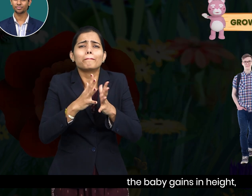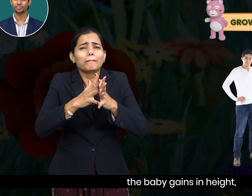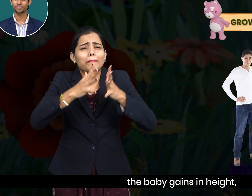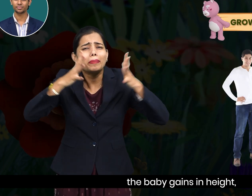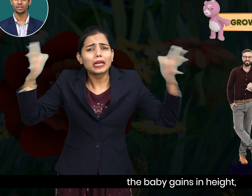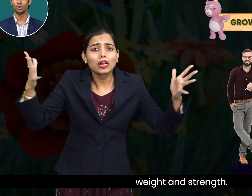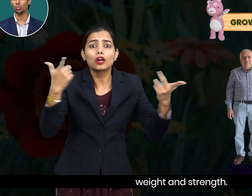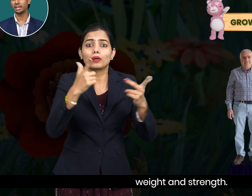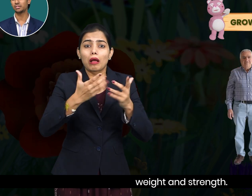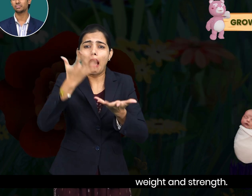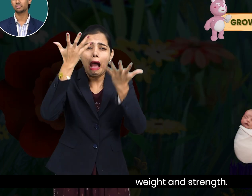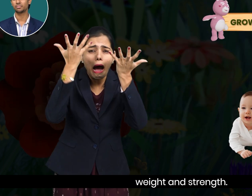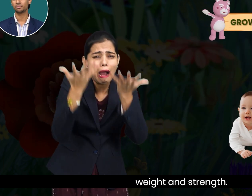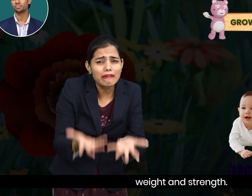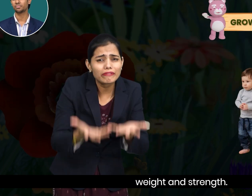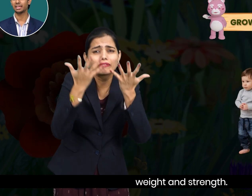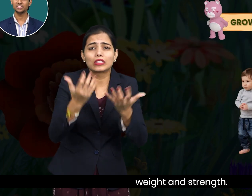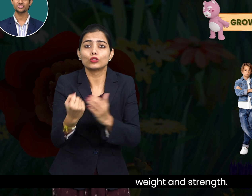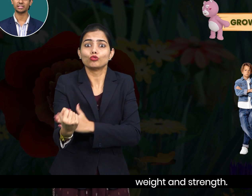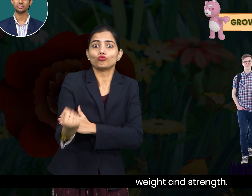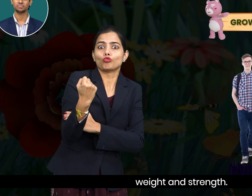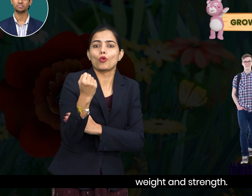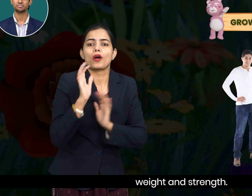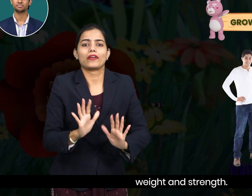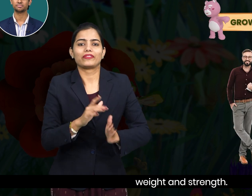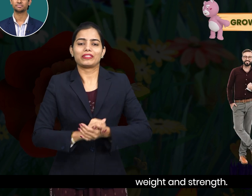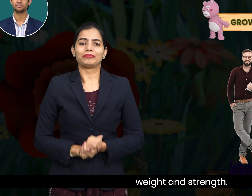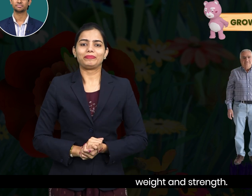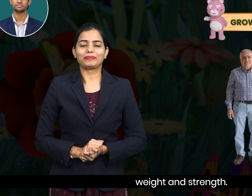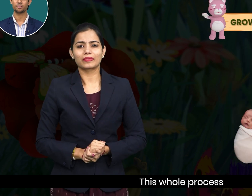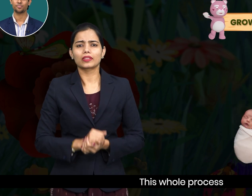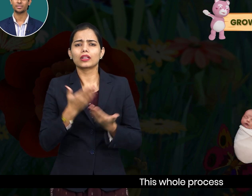baby gains in height, weight, and strength.